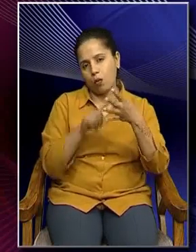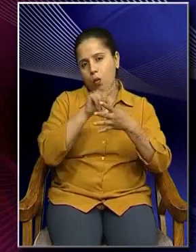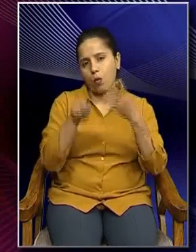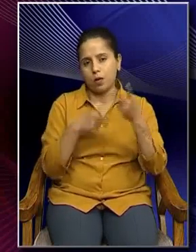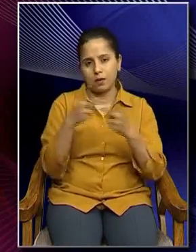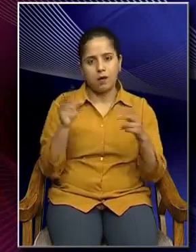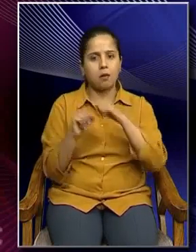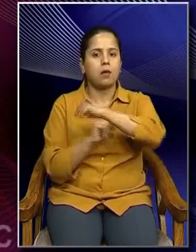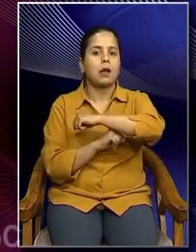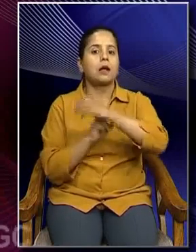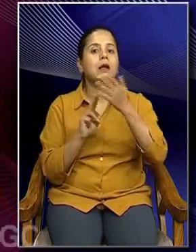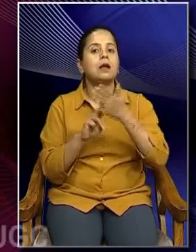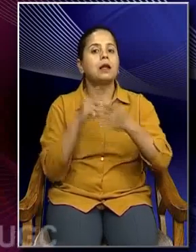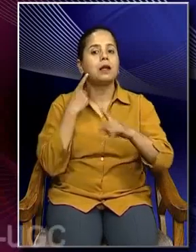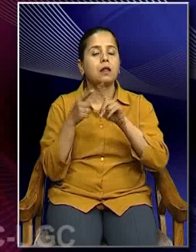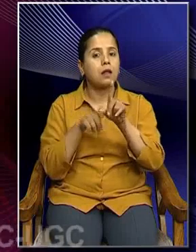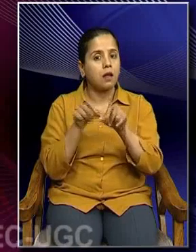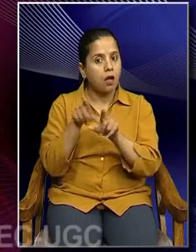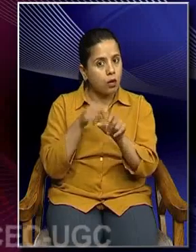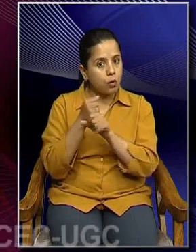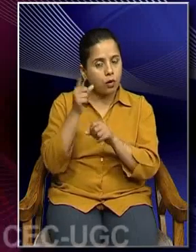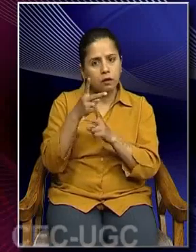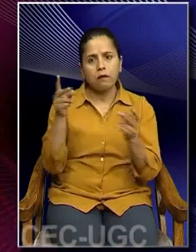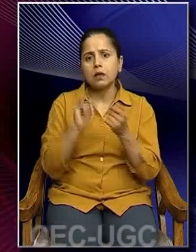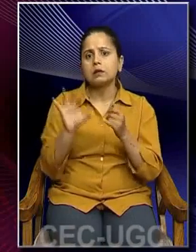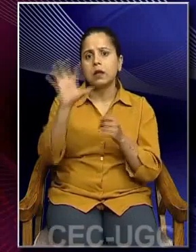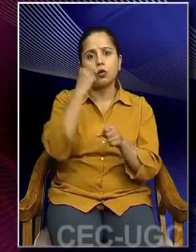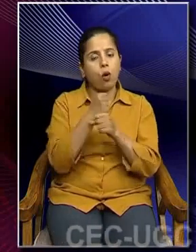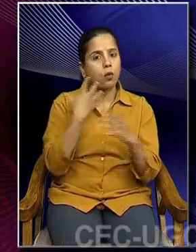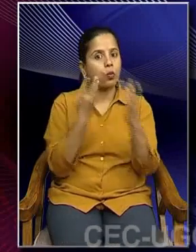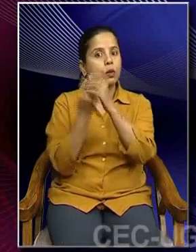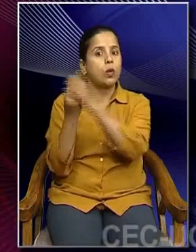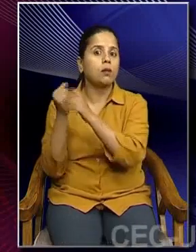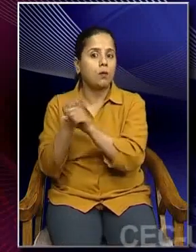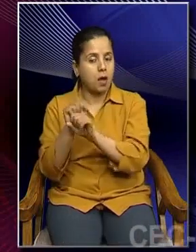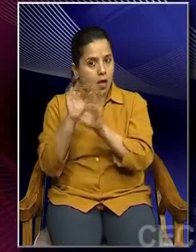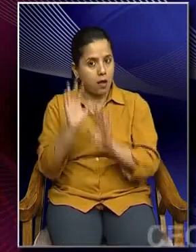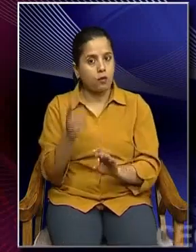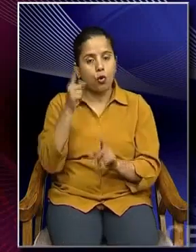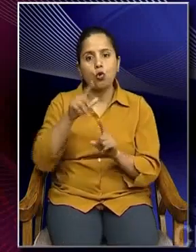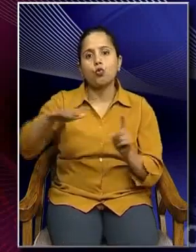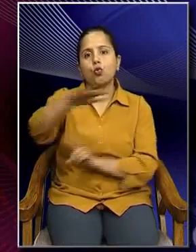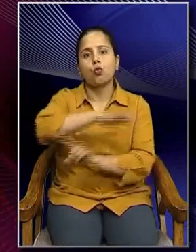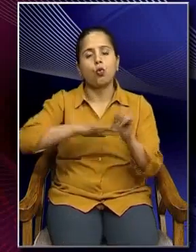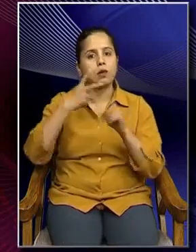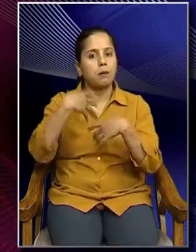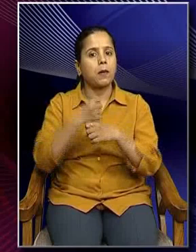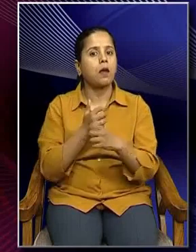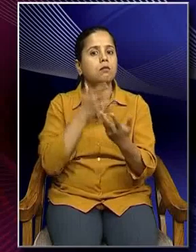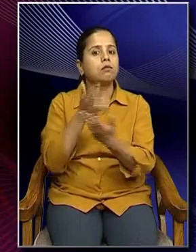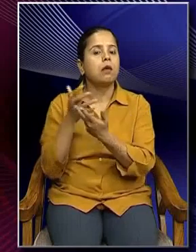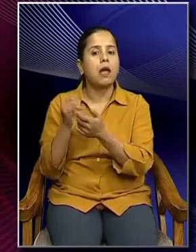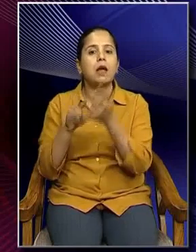which Niti Aayog has been working with various state governments in order to implement the localization of SDGs